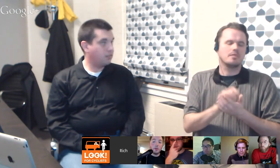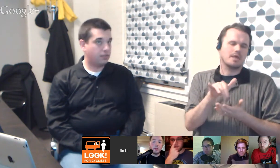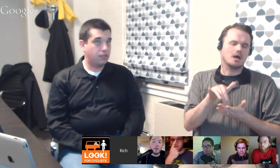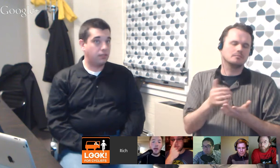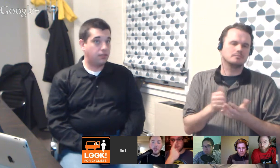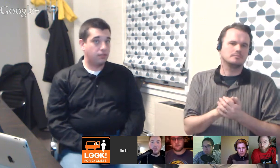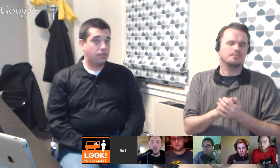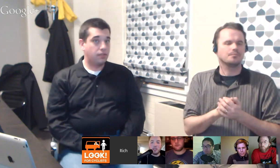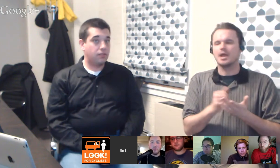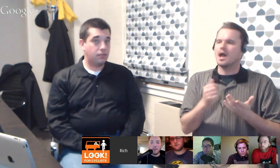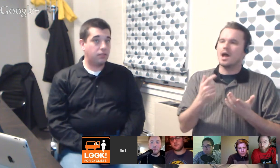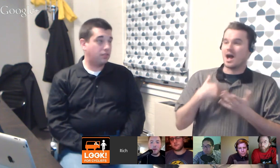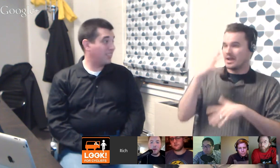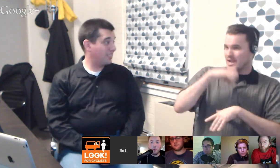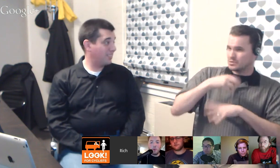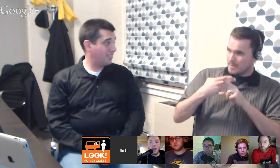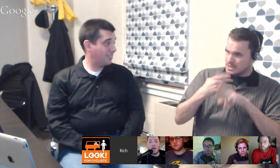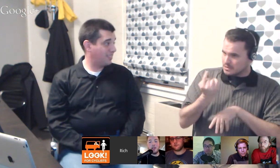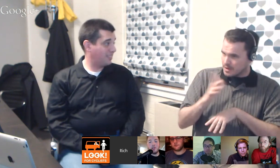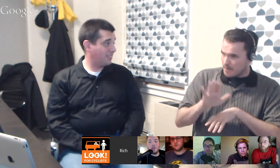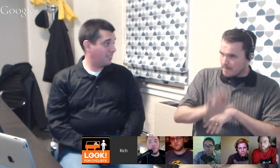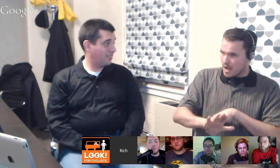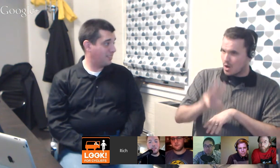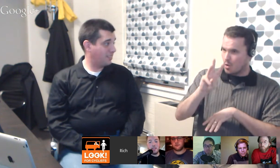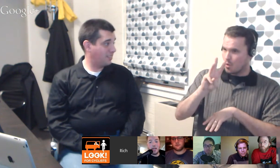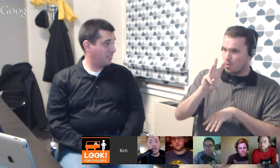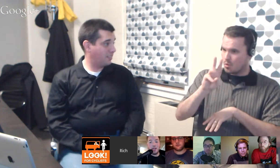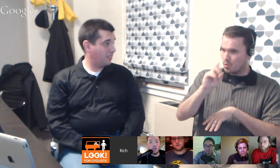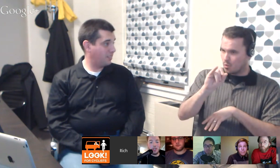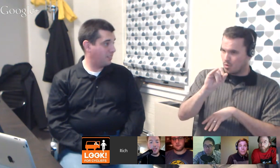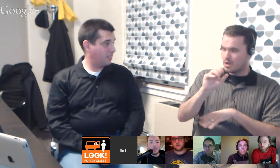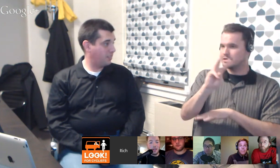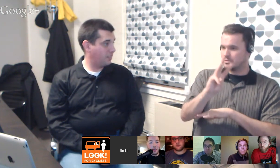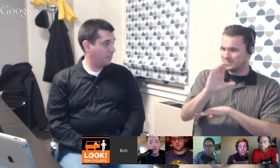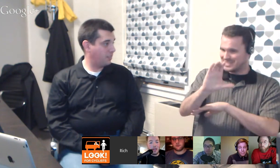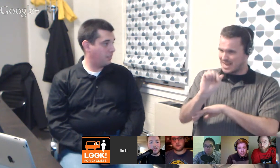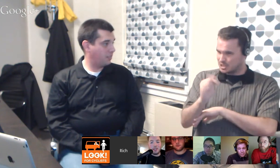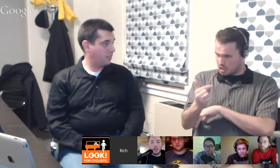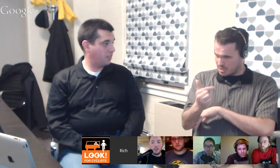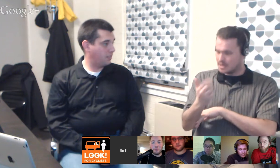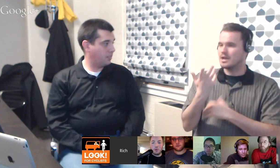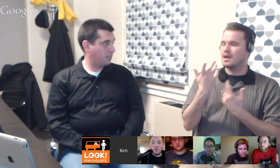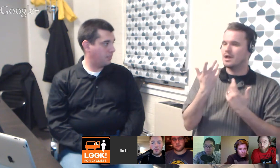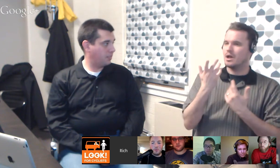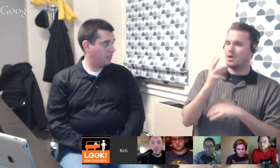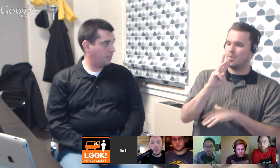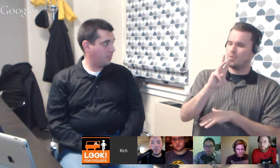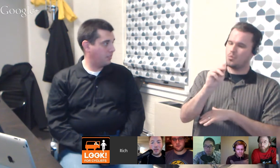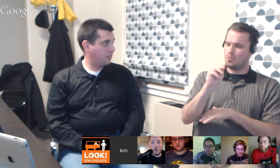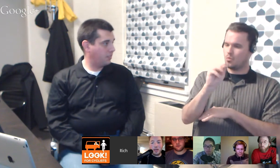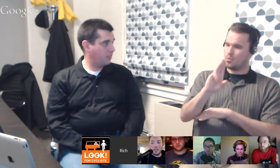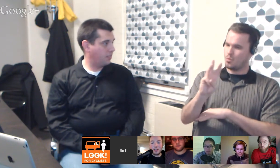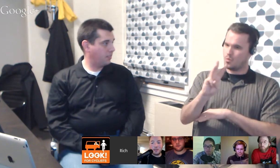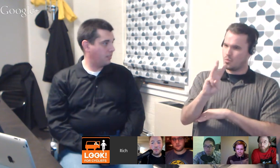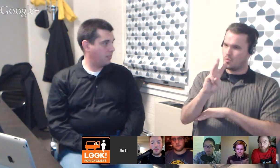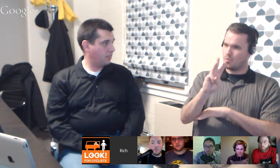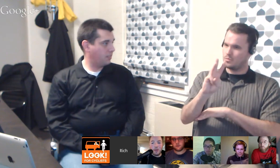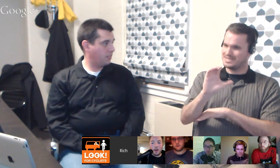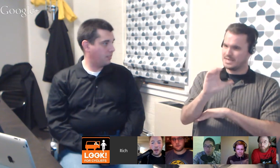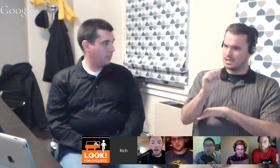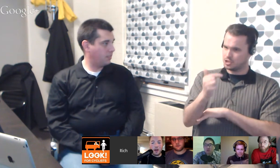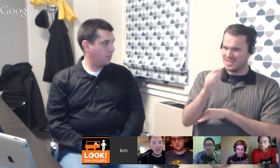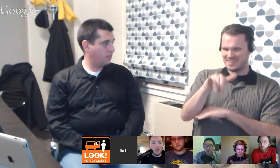So I guess we mentioned something about WCAG. It's WCAG, and it's some sort of, you mentioned it was like a rating